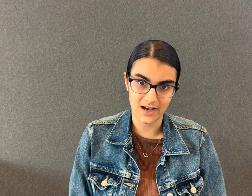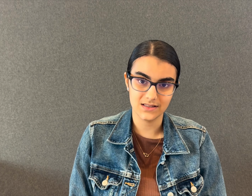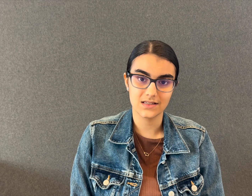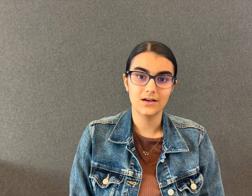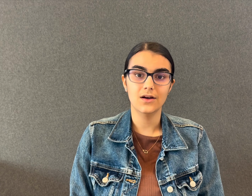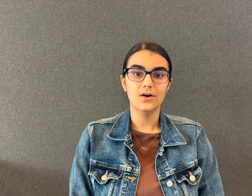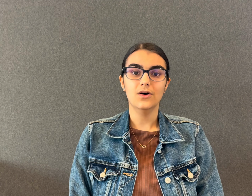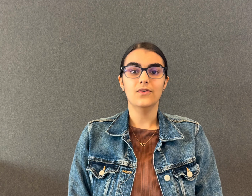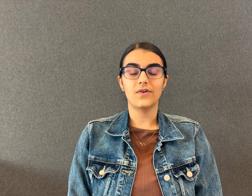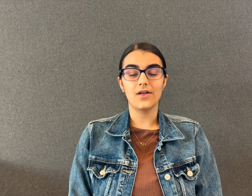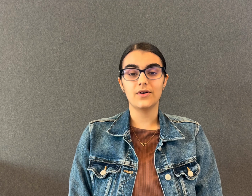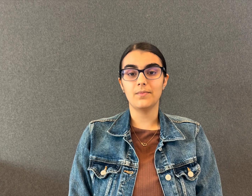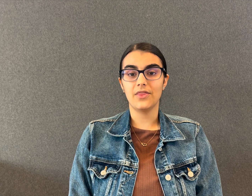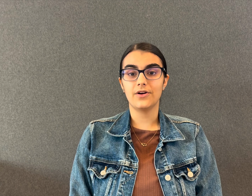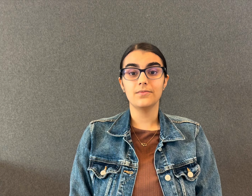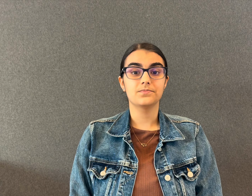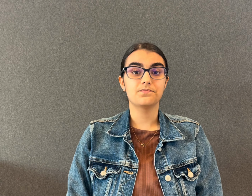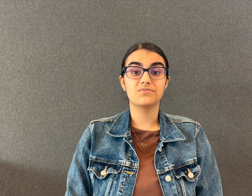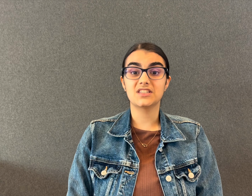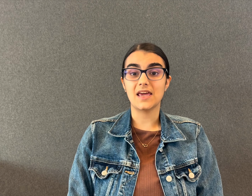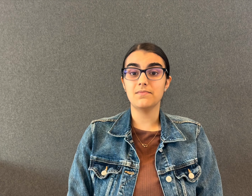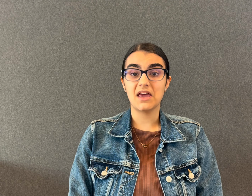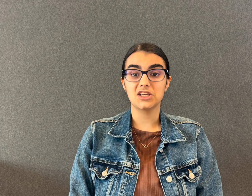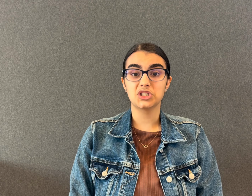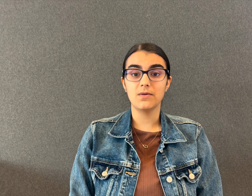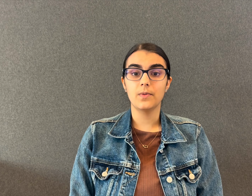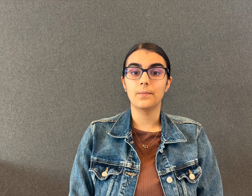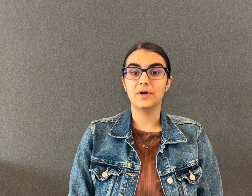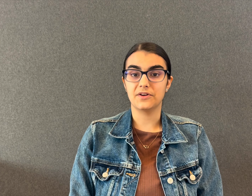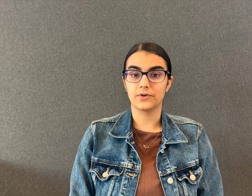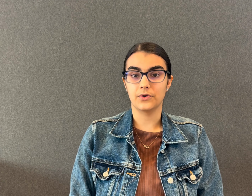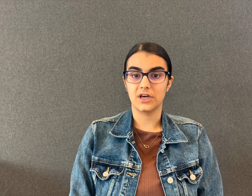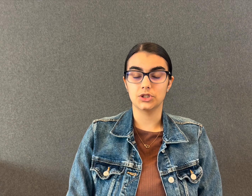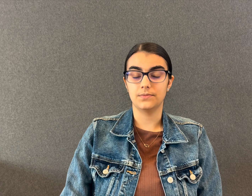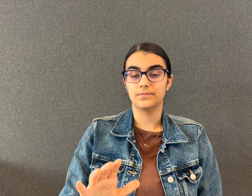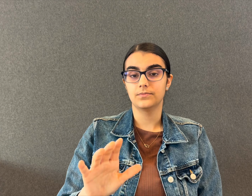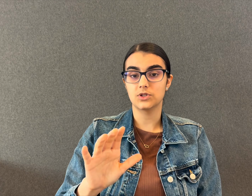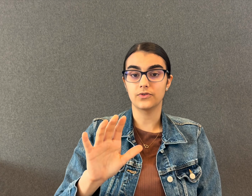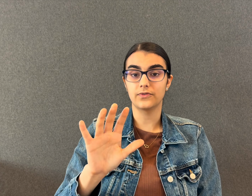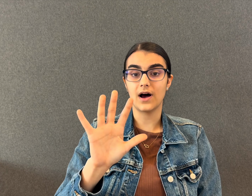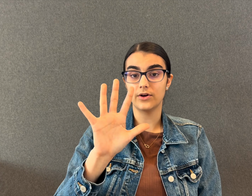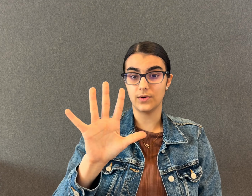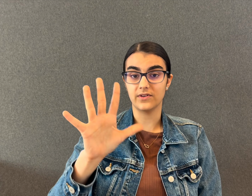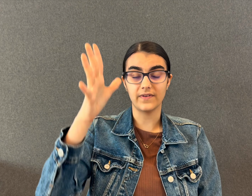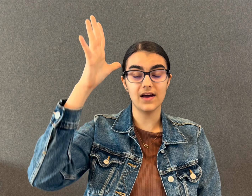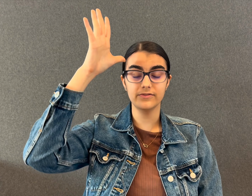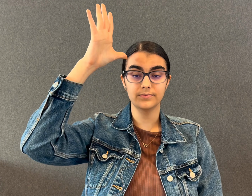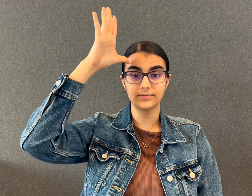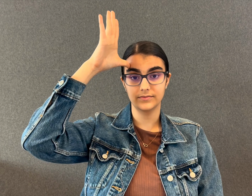signs. Father and mother, same hand shape, but different location. So for father, you have a 5,